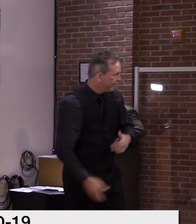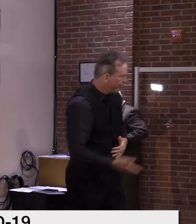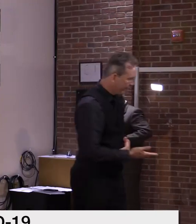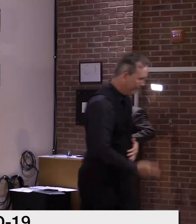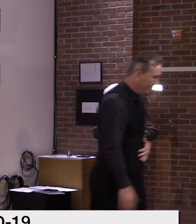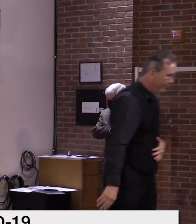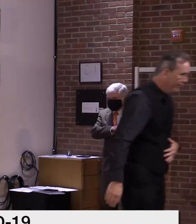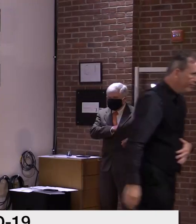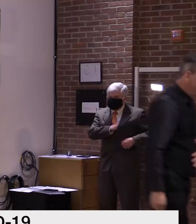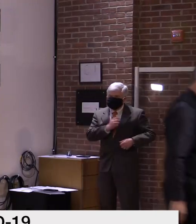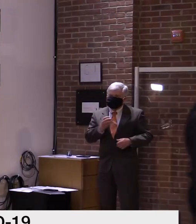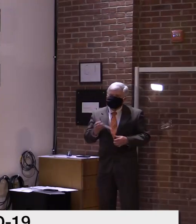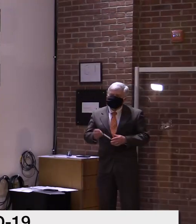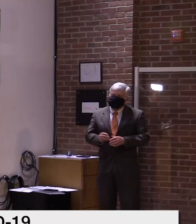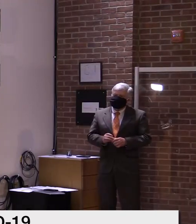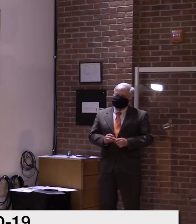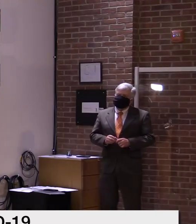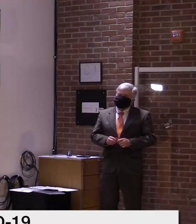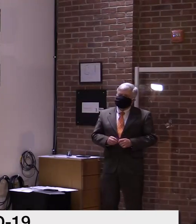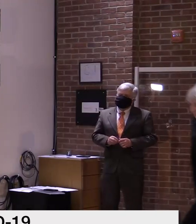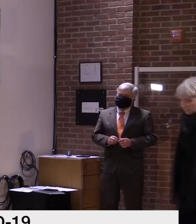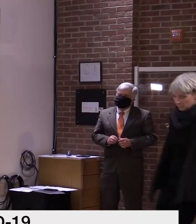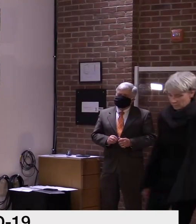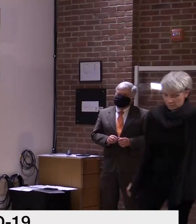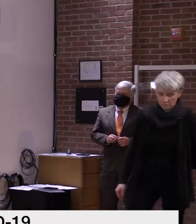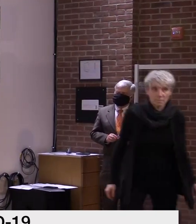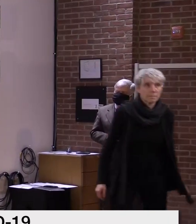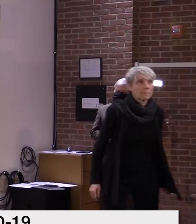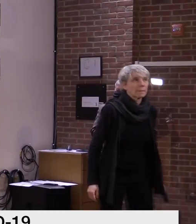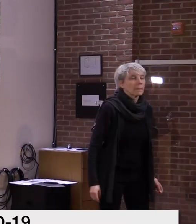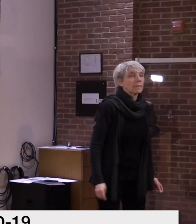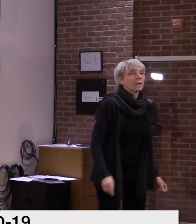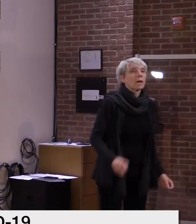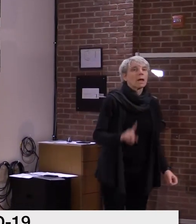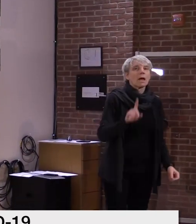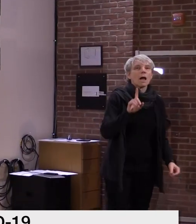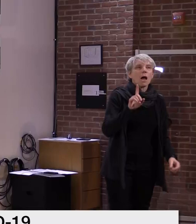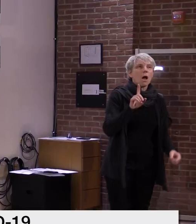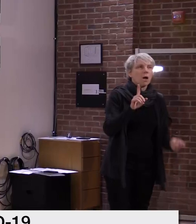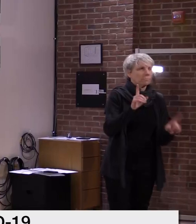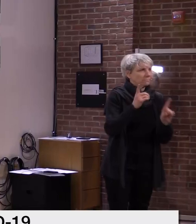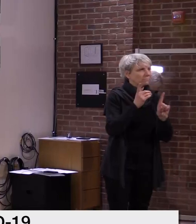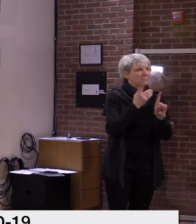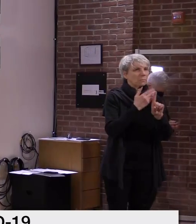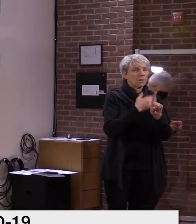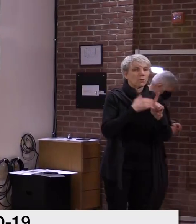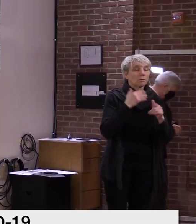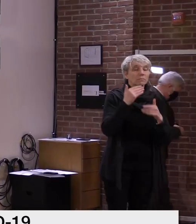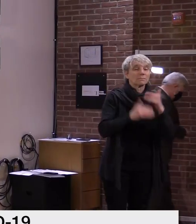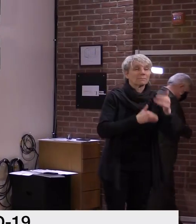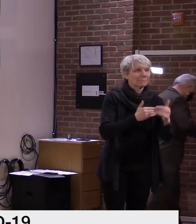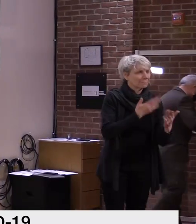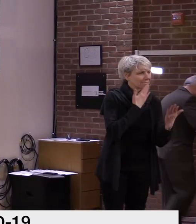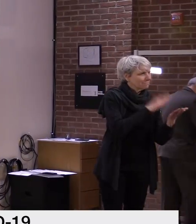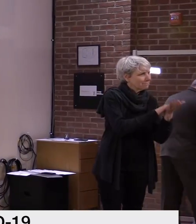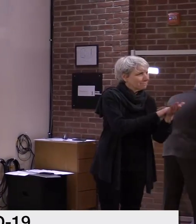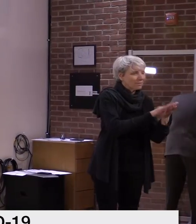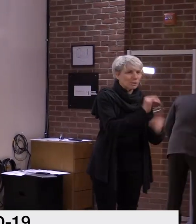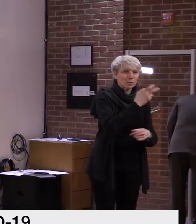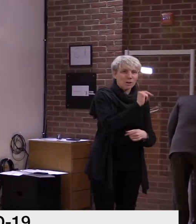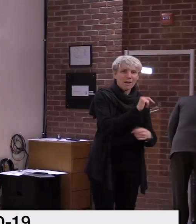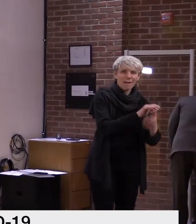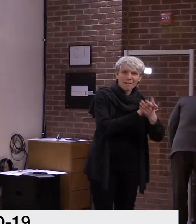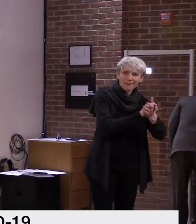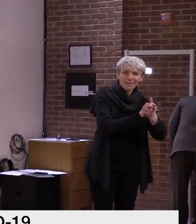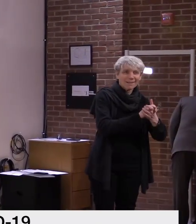much. Yeah, before we go on, I just wanted to reiterate what Dr. Levine had said, and want to congratulate John on his retirement this